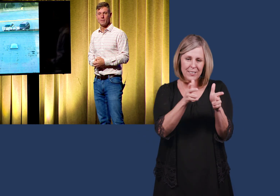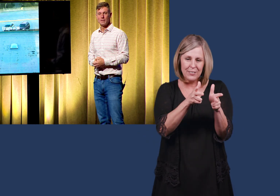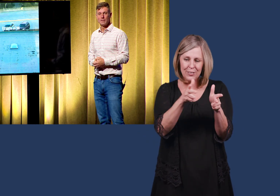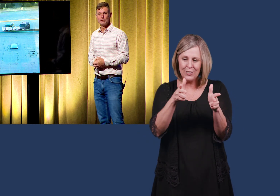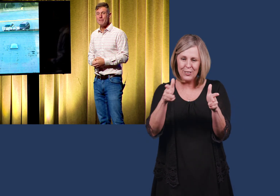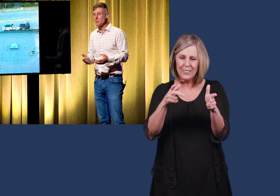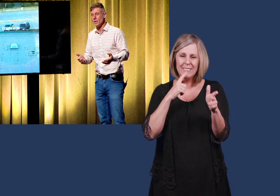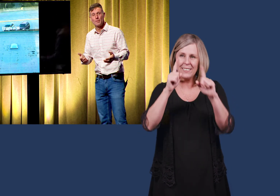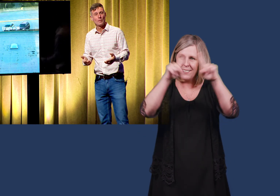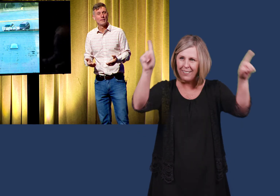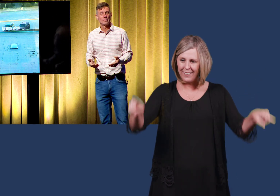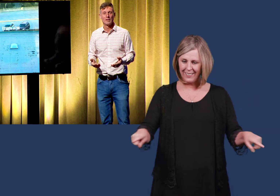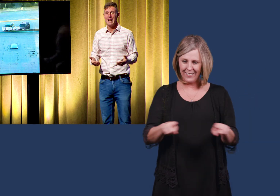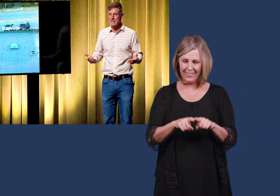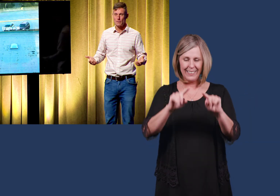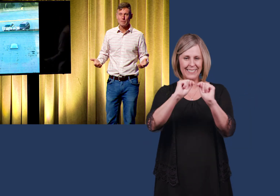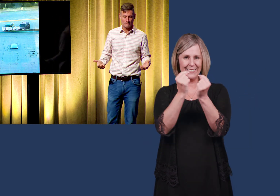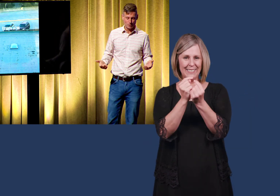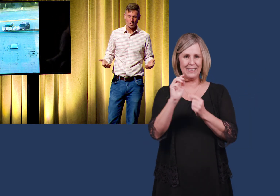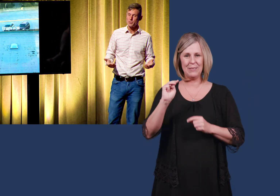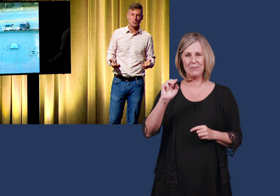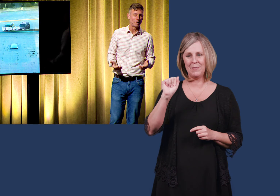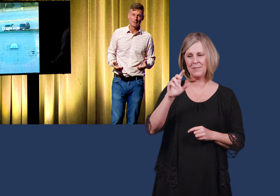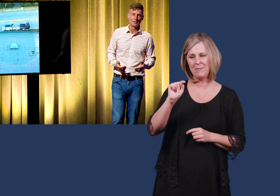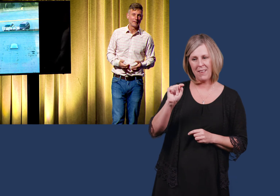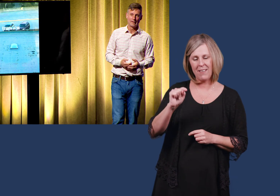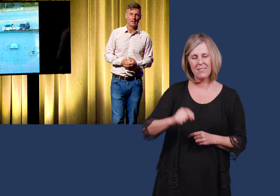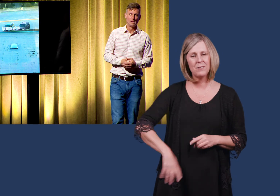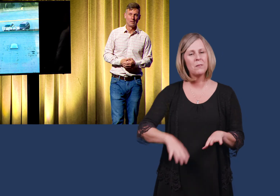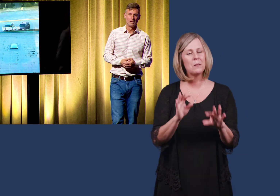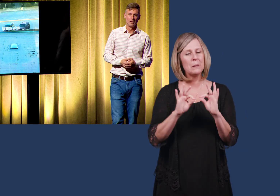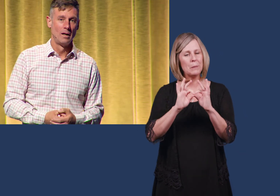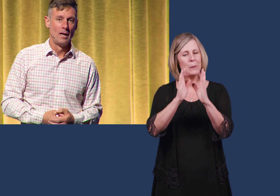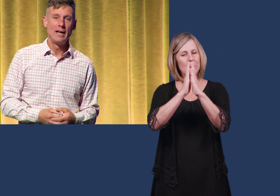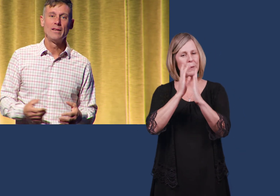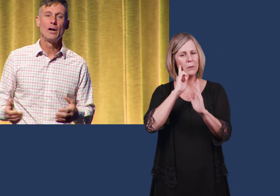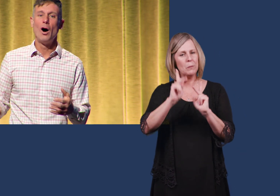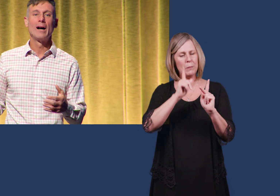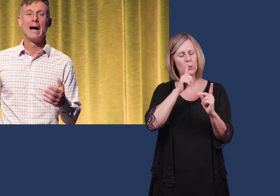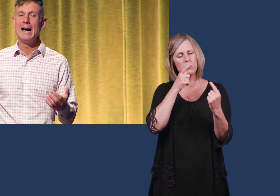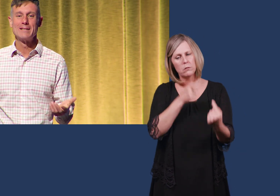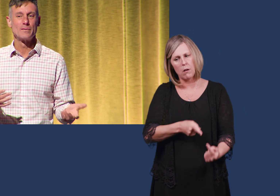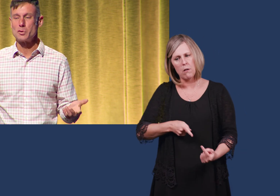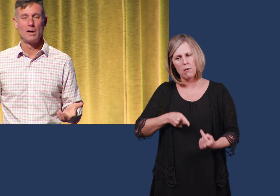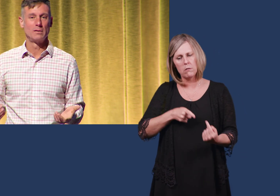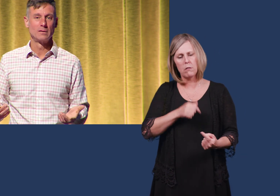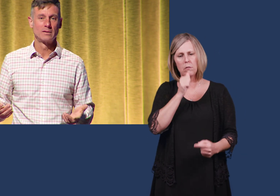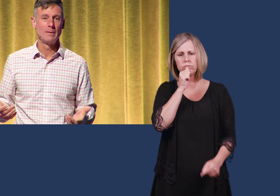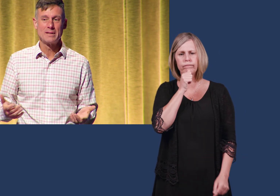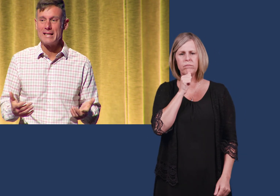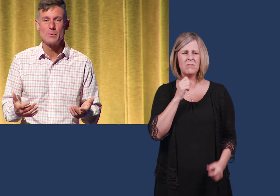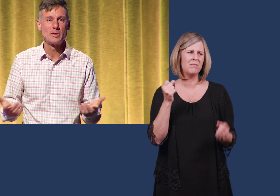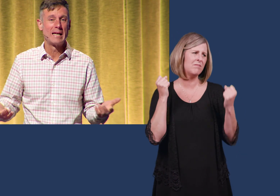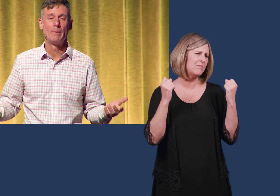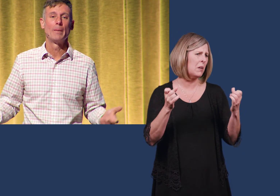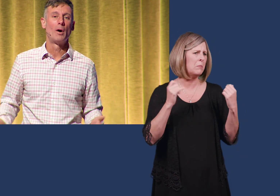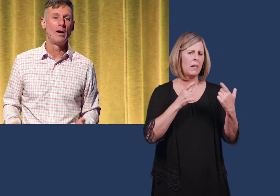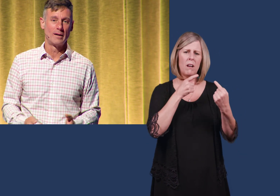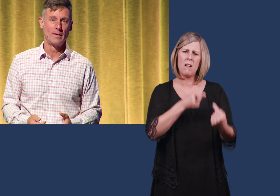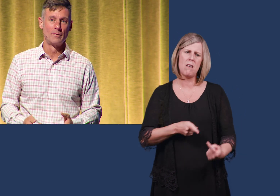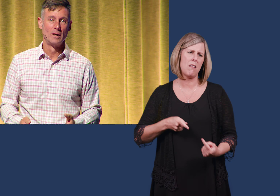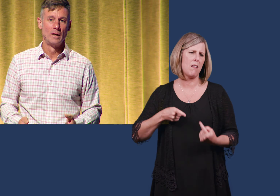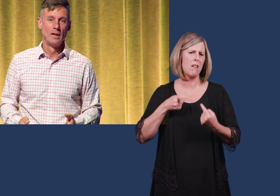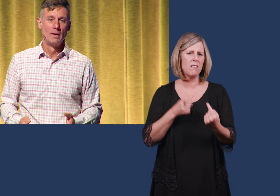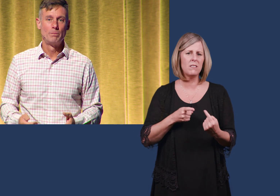his family. Maybe you'd want to pray for lots of people who are struggling right now. There are all kinds of struggles, some things we just can't be a